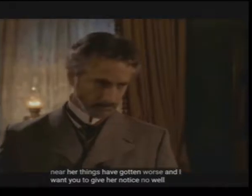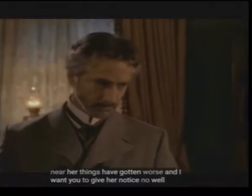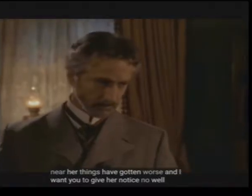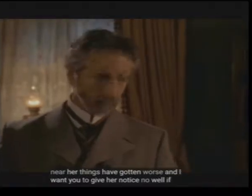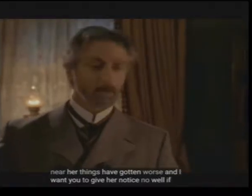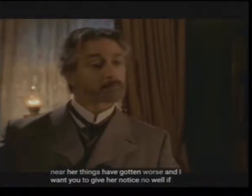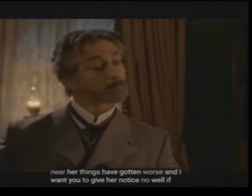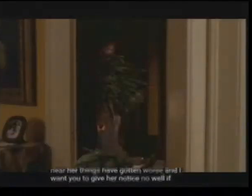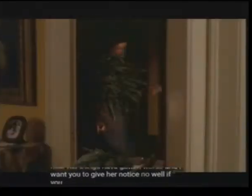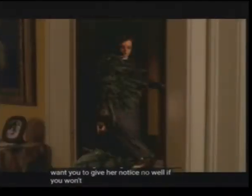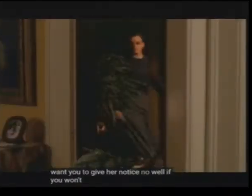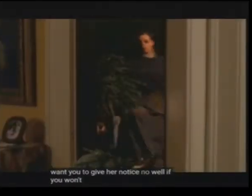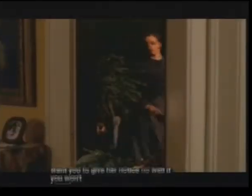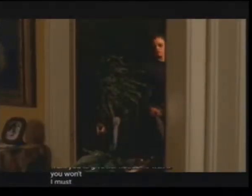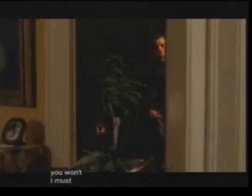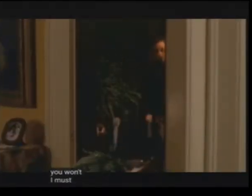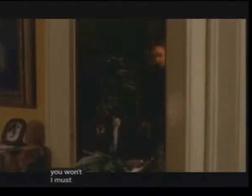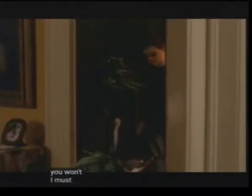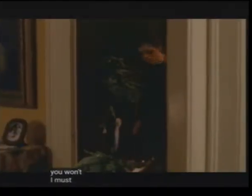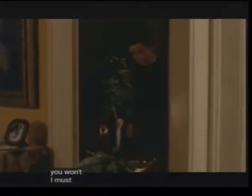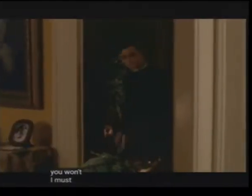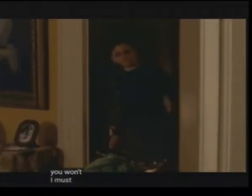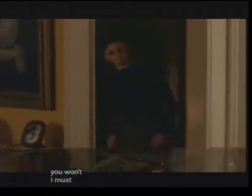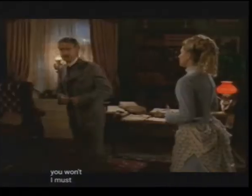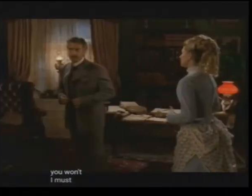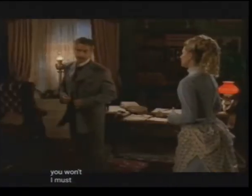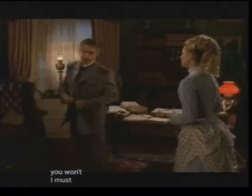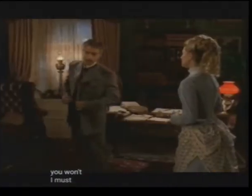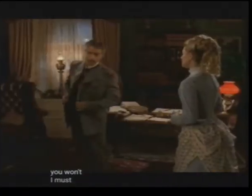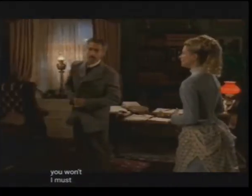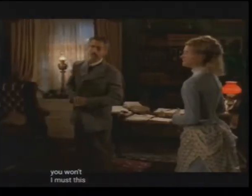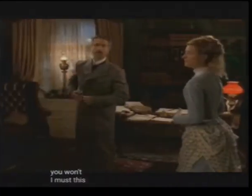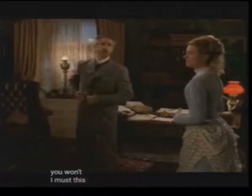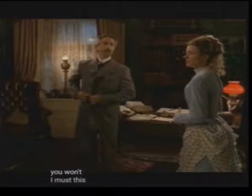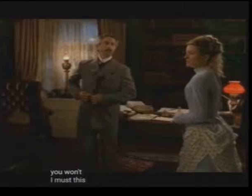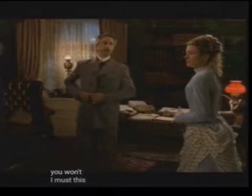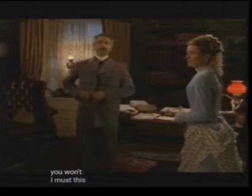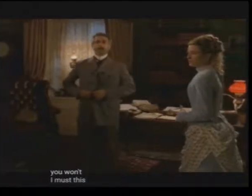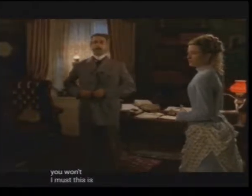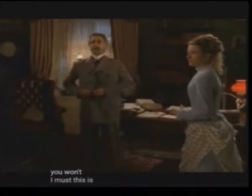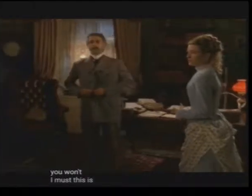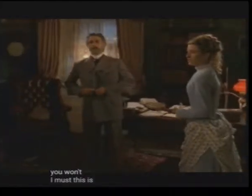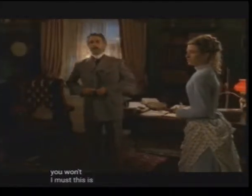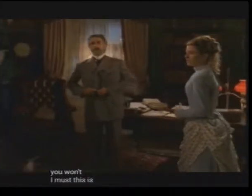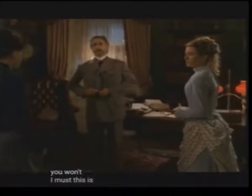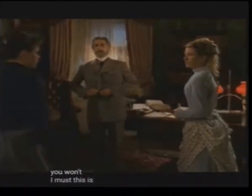Well, if you won't, I must. Good evening, Captain. Mrs. Keller.